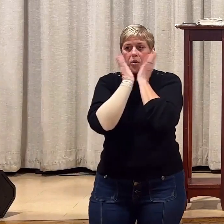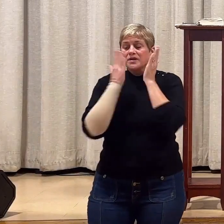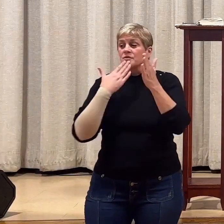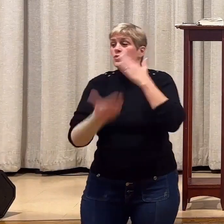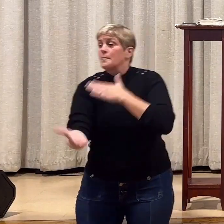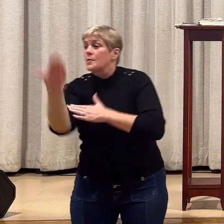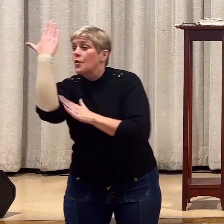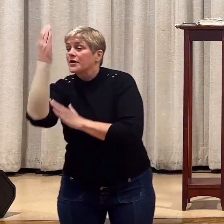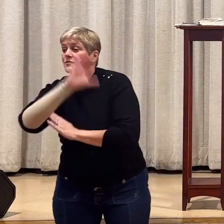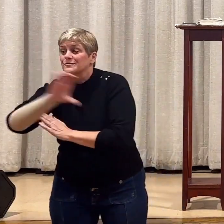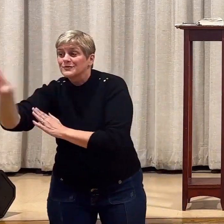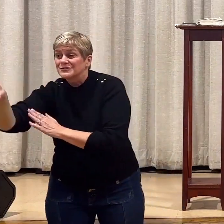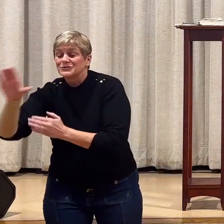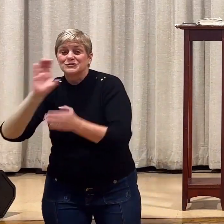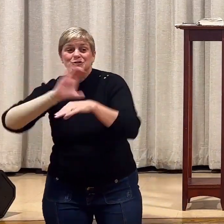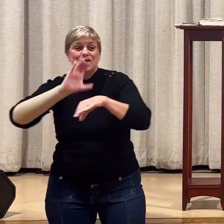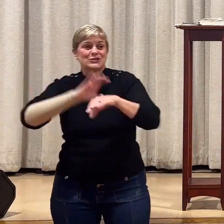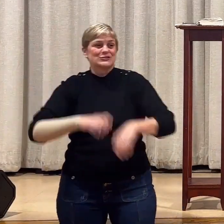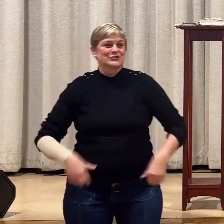Good morning, Coastal Christian.